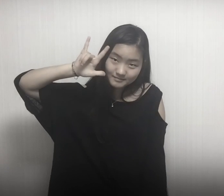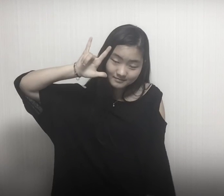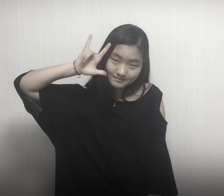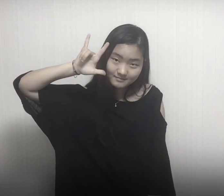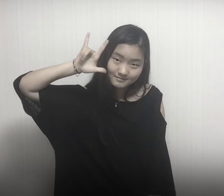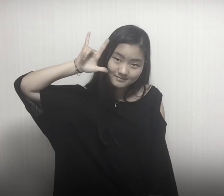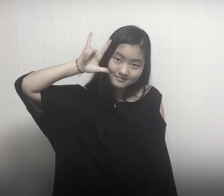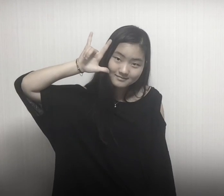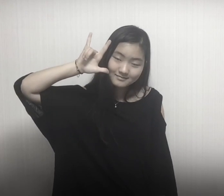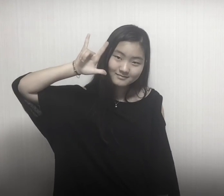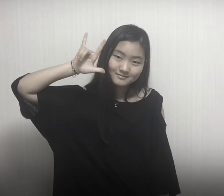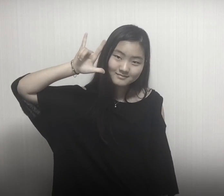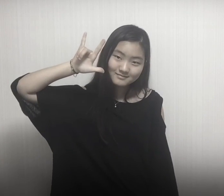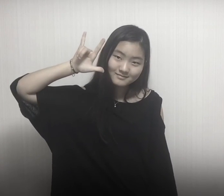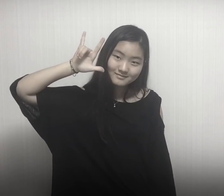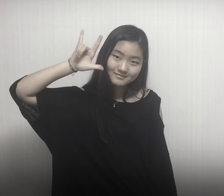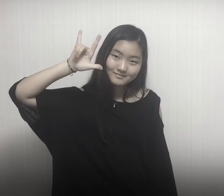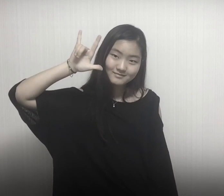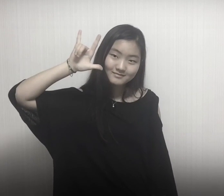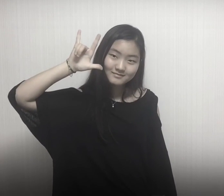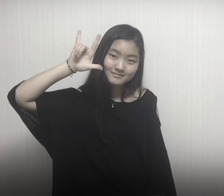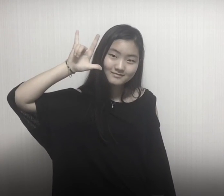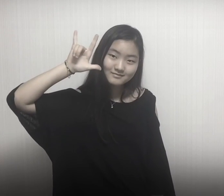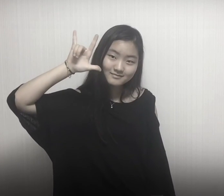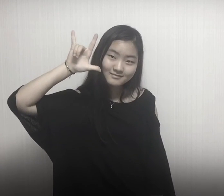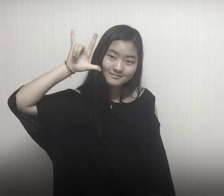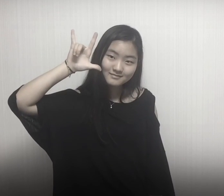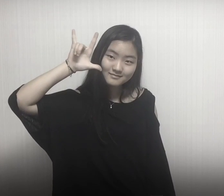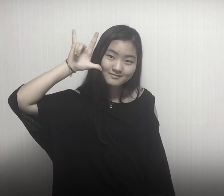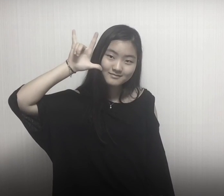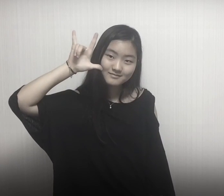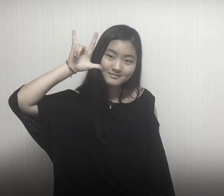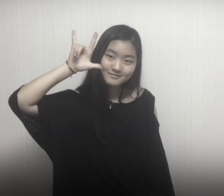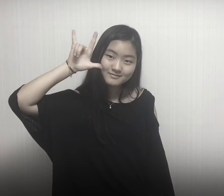can't Thank you.